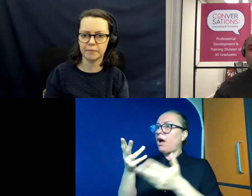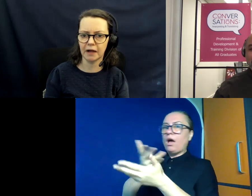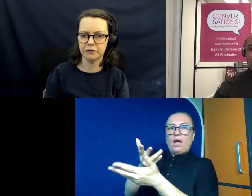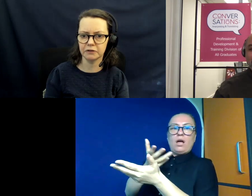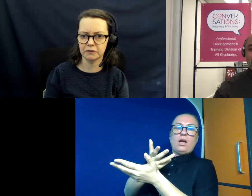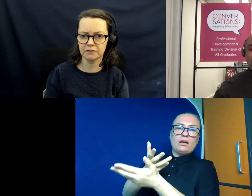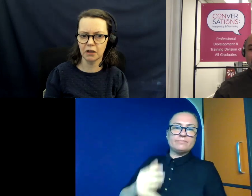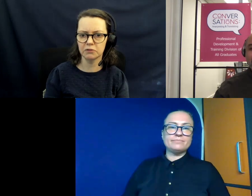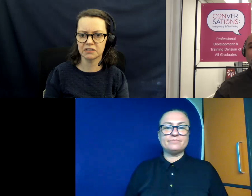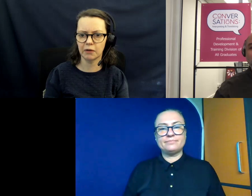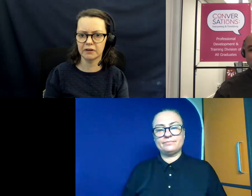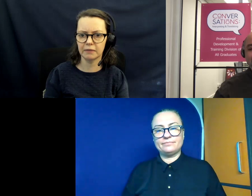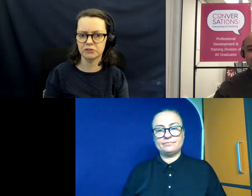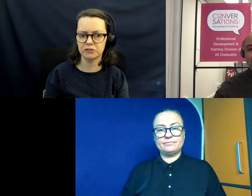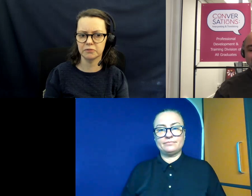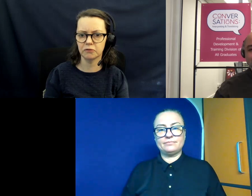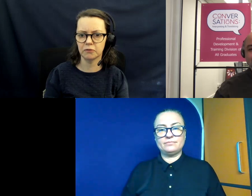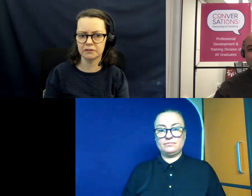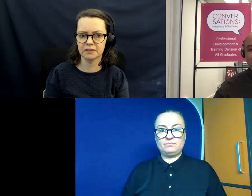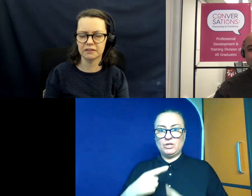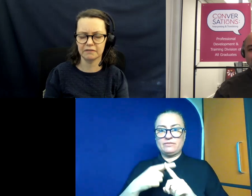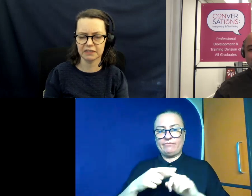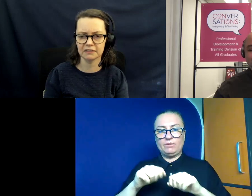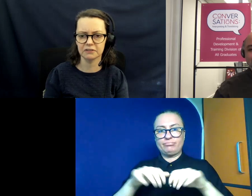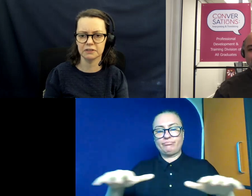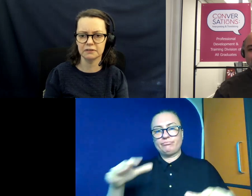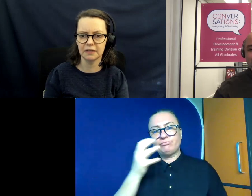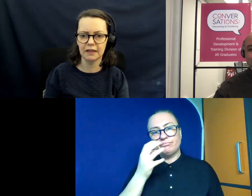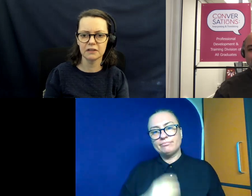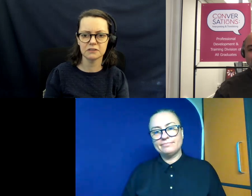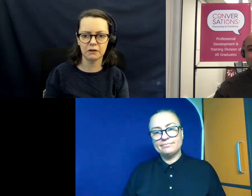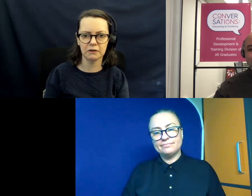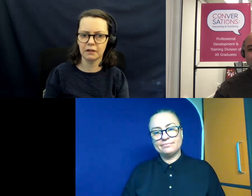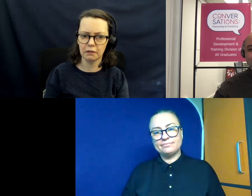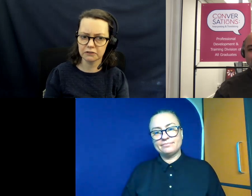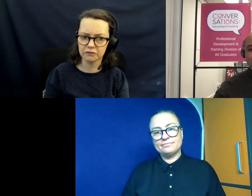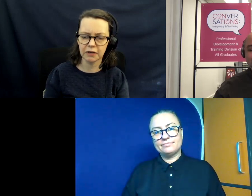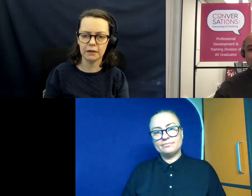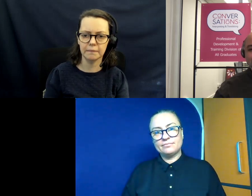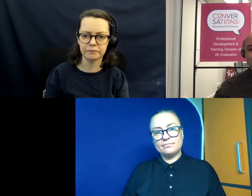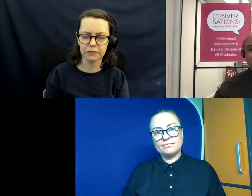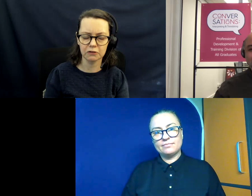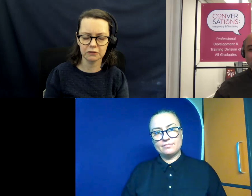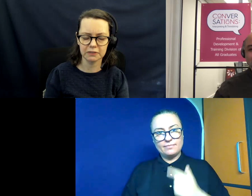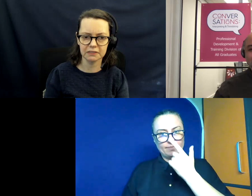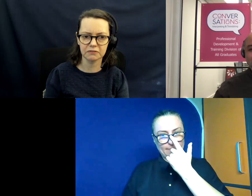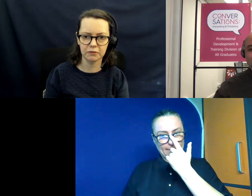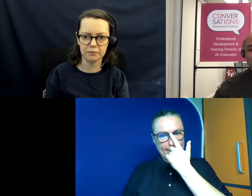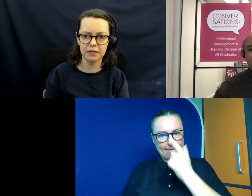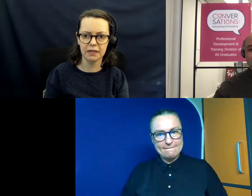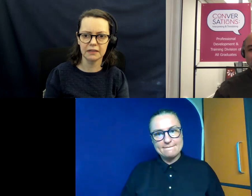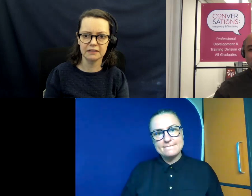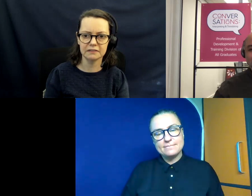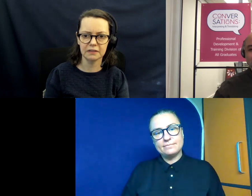now about the news, which they weren't able to do before because they didn't have access to it. So there are lots of consequences